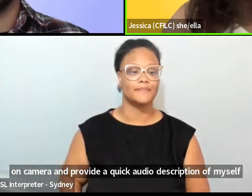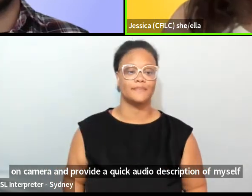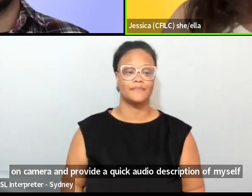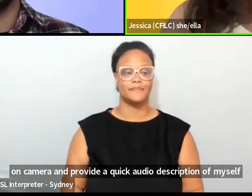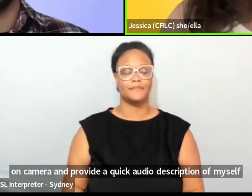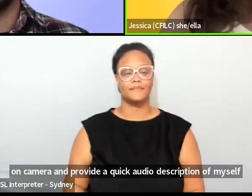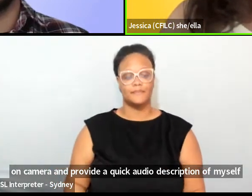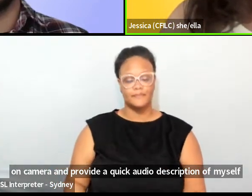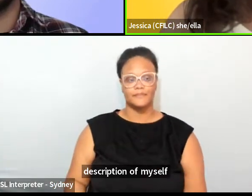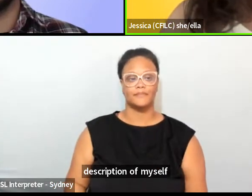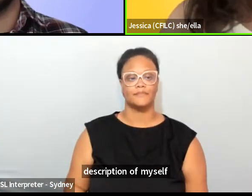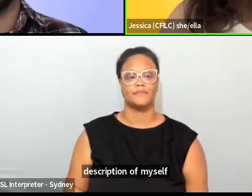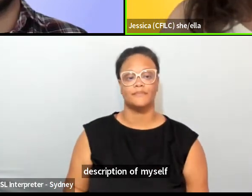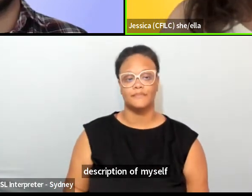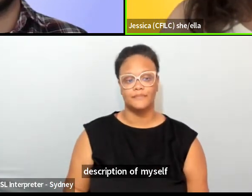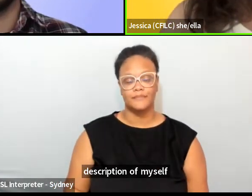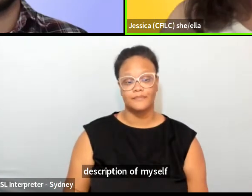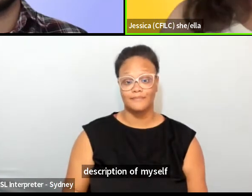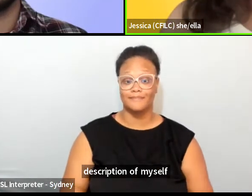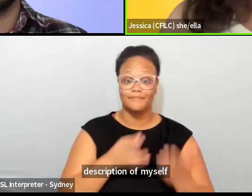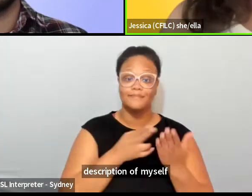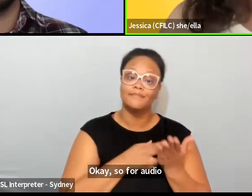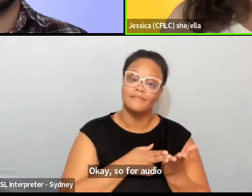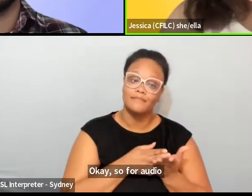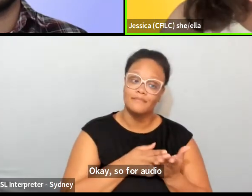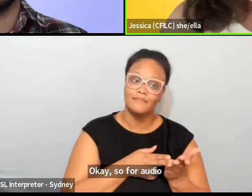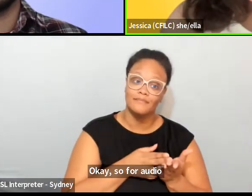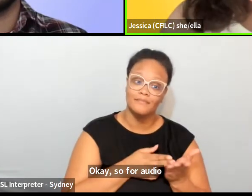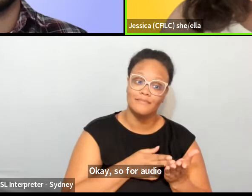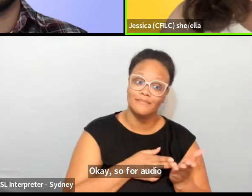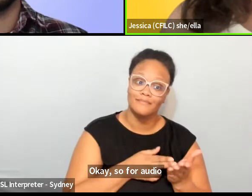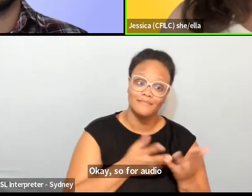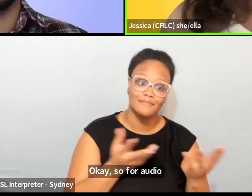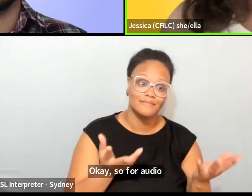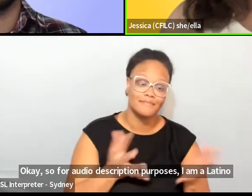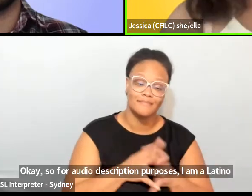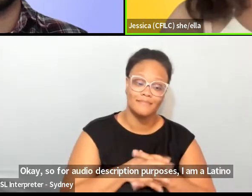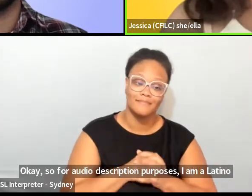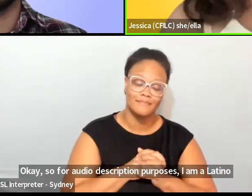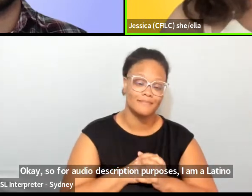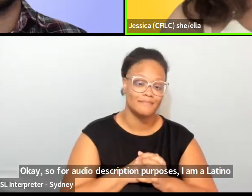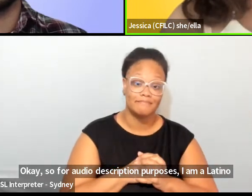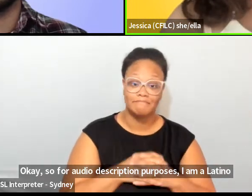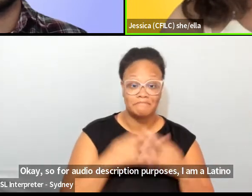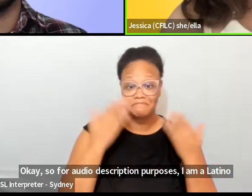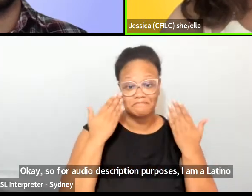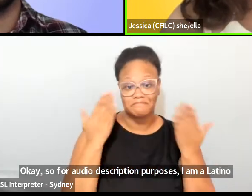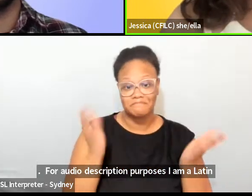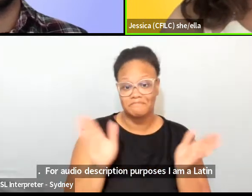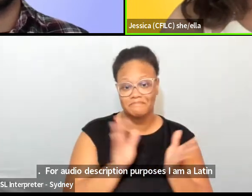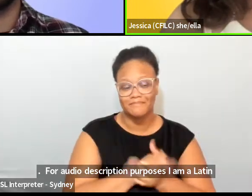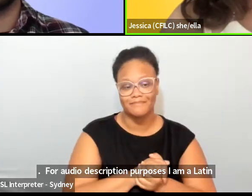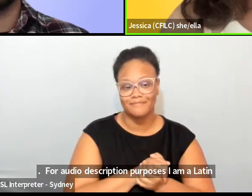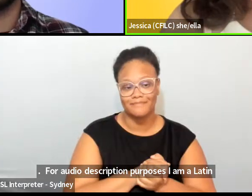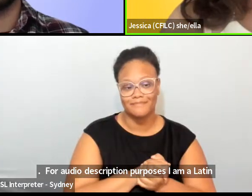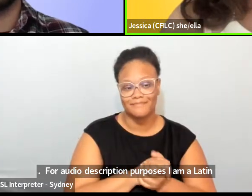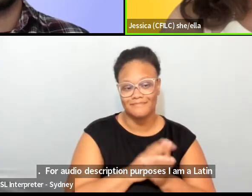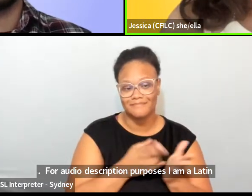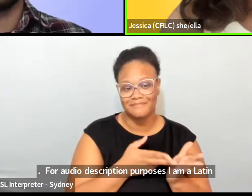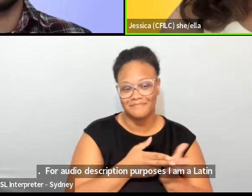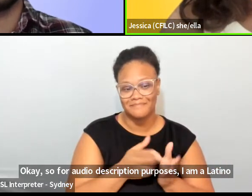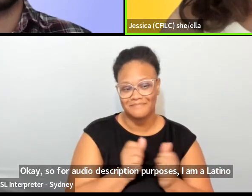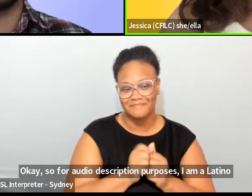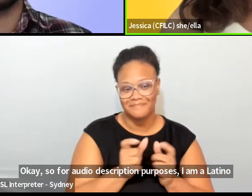Sorry. Honestly, that one I do not know the answer to. I'll be